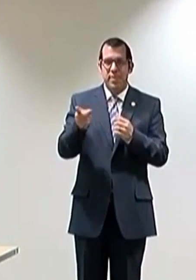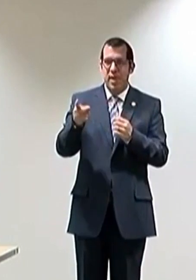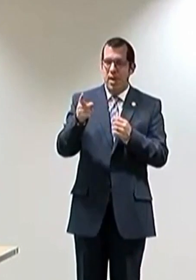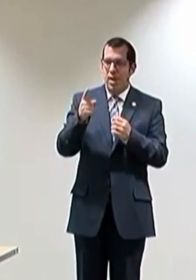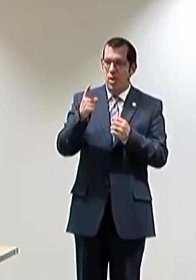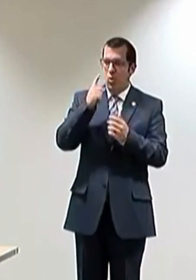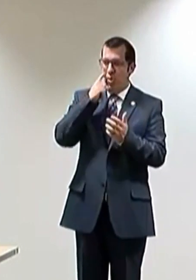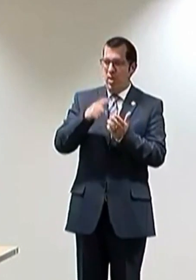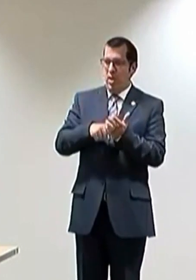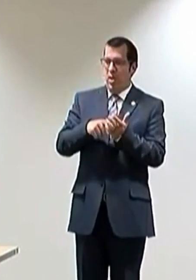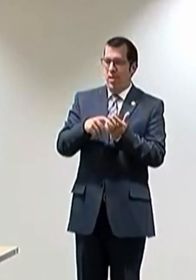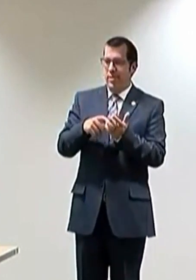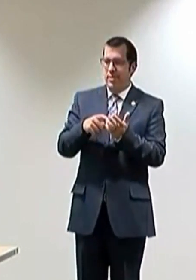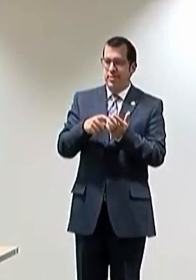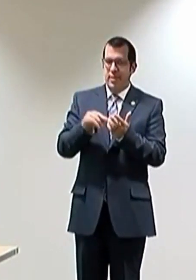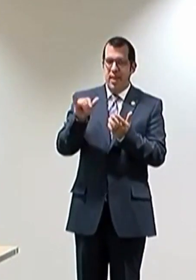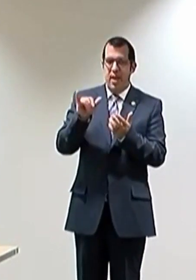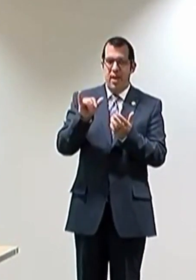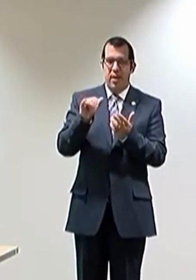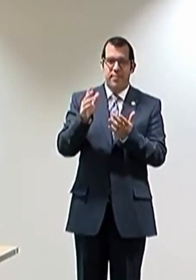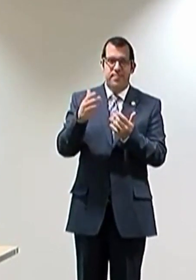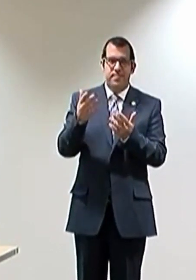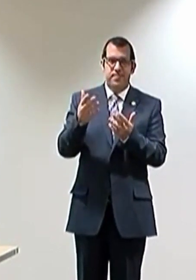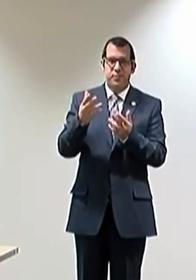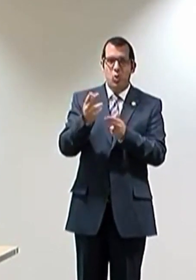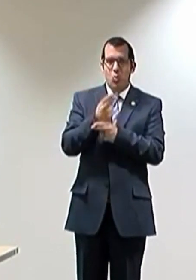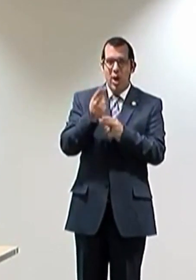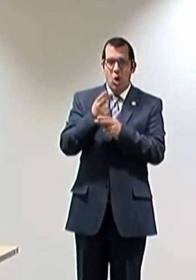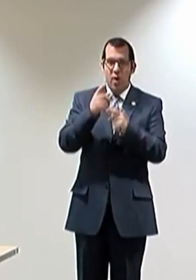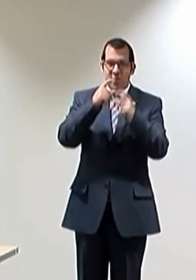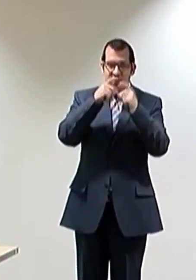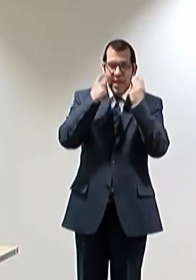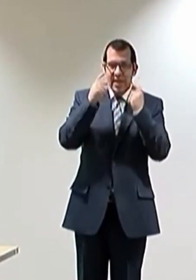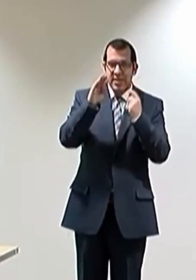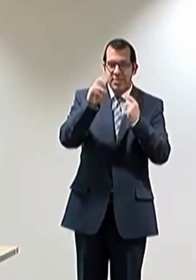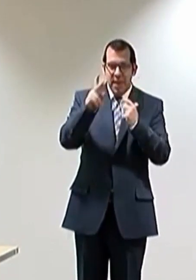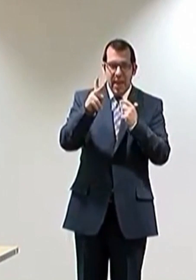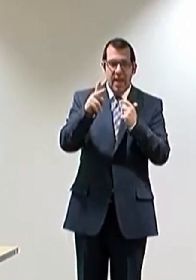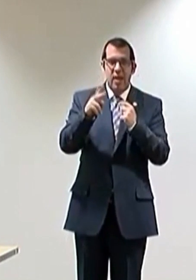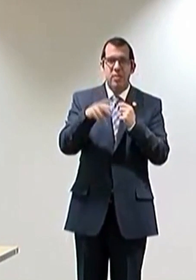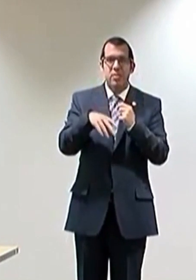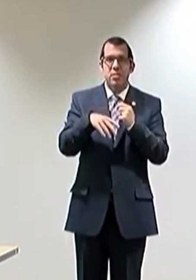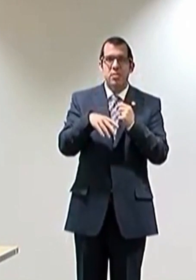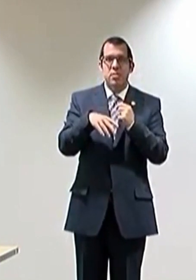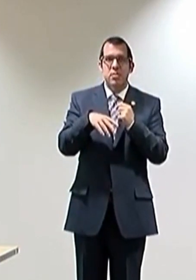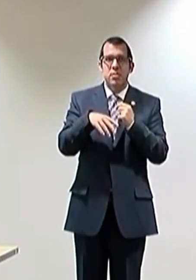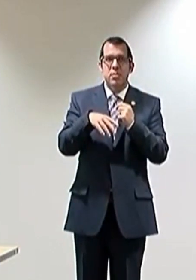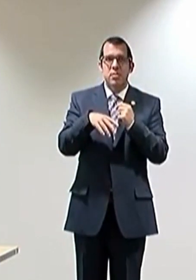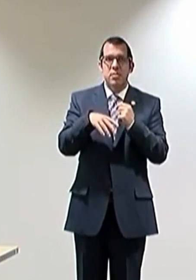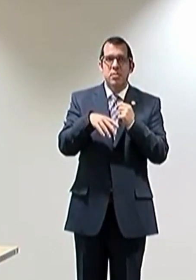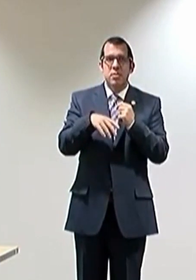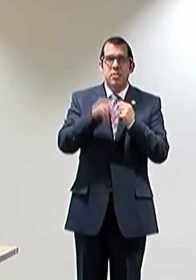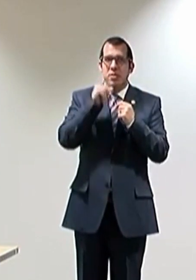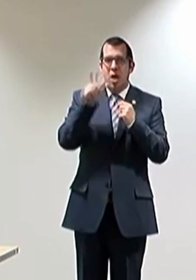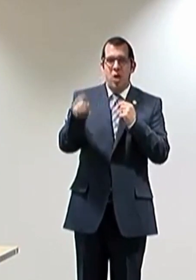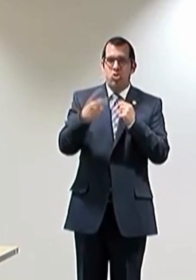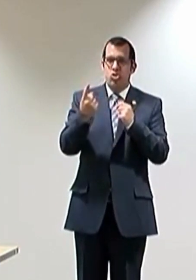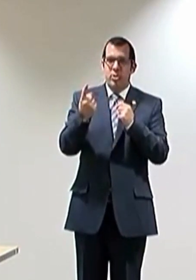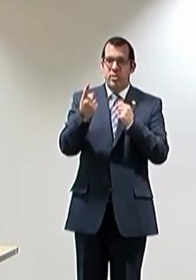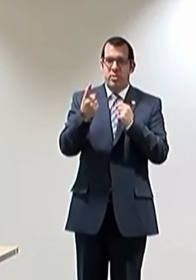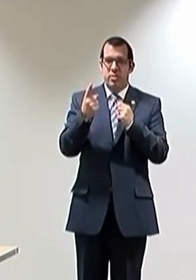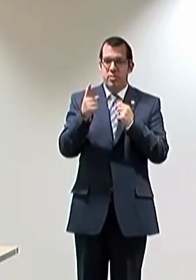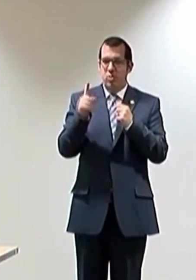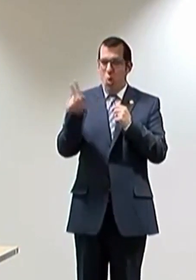realizing that things like wearing a face mask, it doesn't. You just don't flip a switch when they show